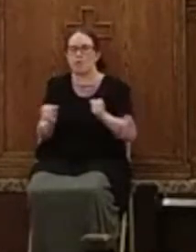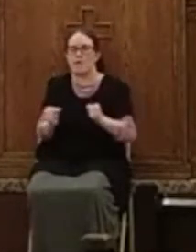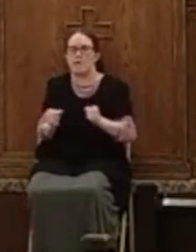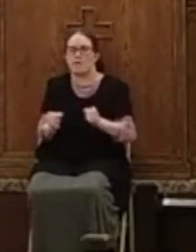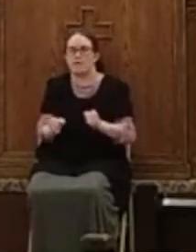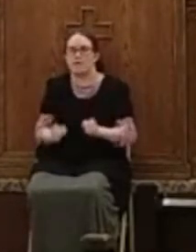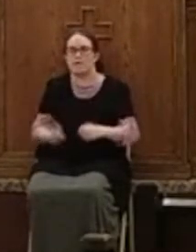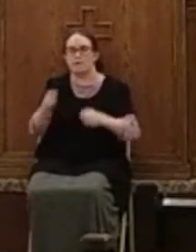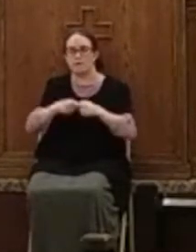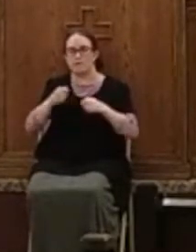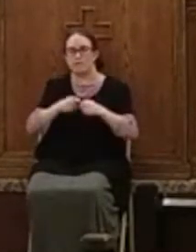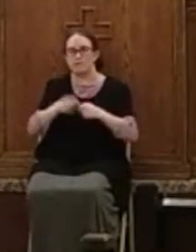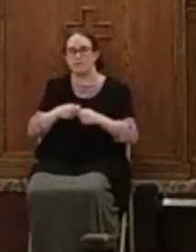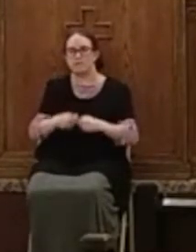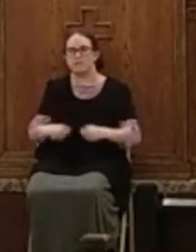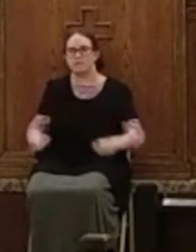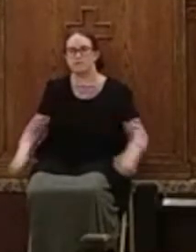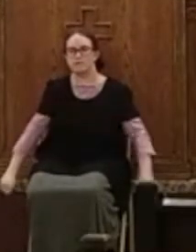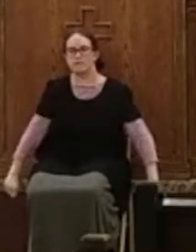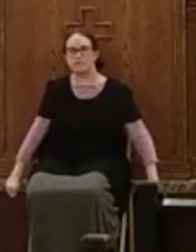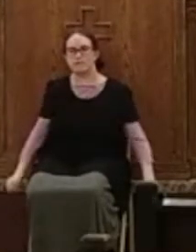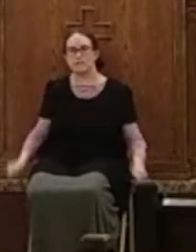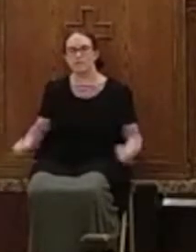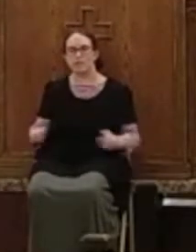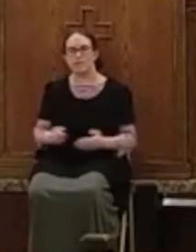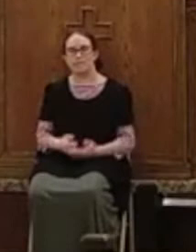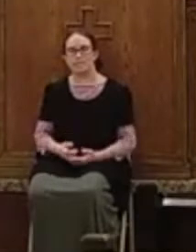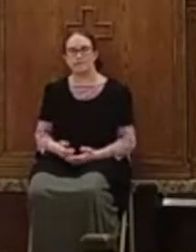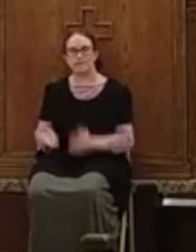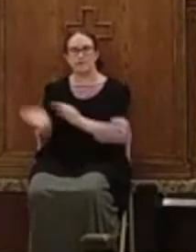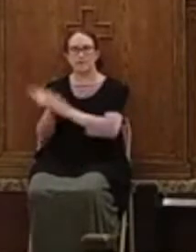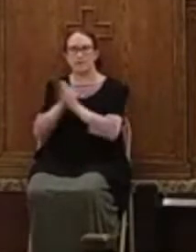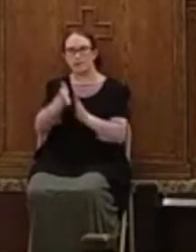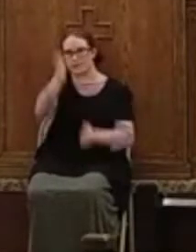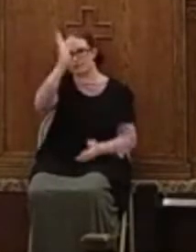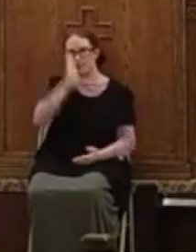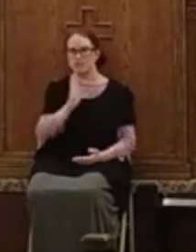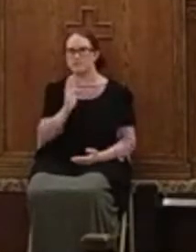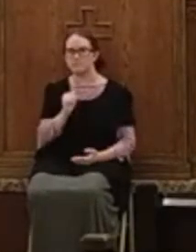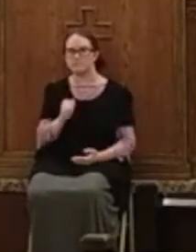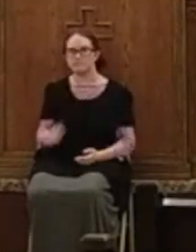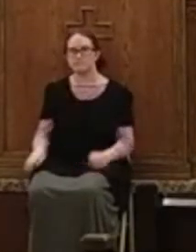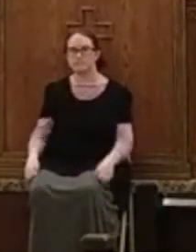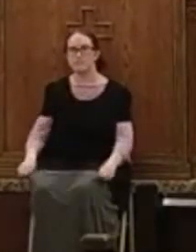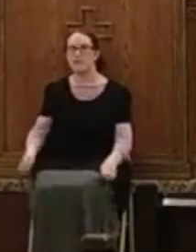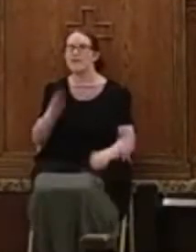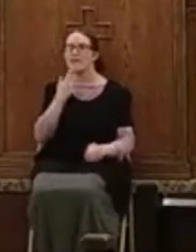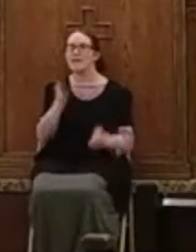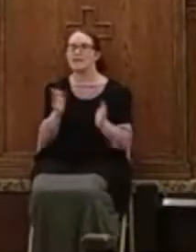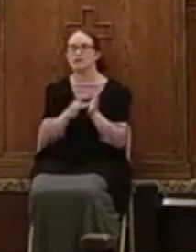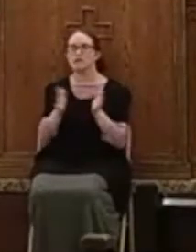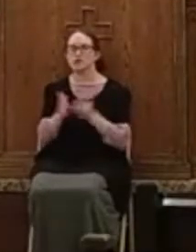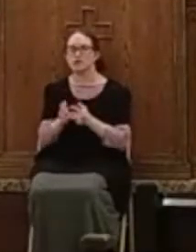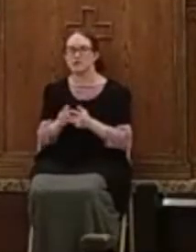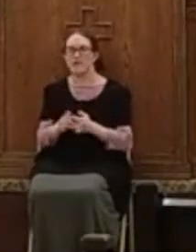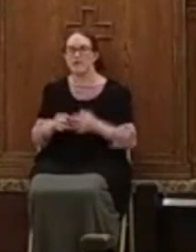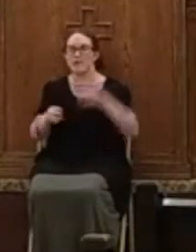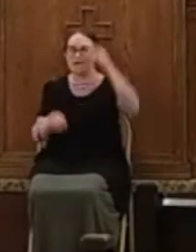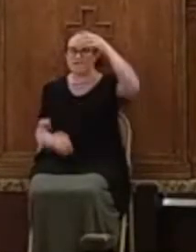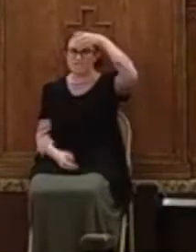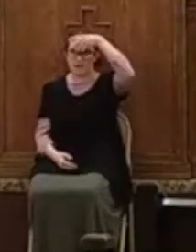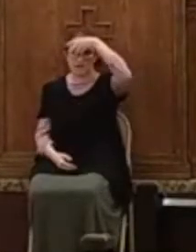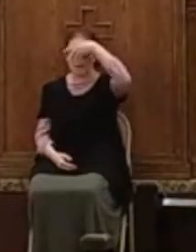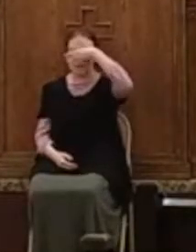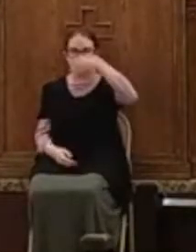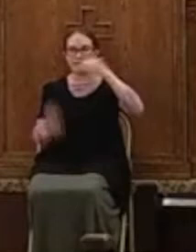the rocks rent. Praise God. Praise God. Thank you, Jesus. That veil